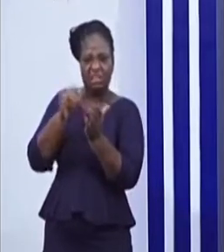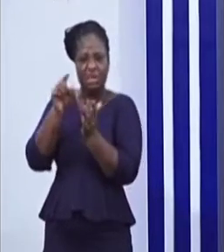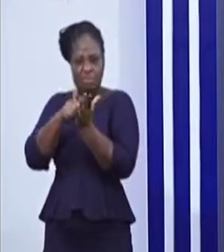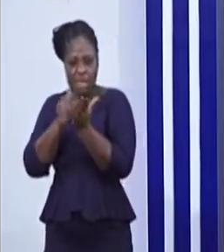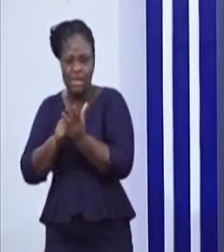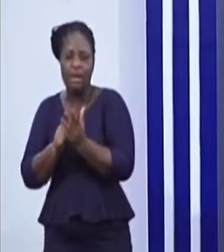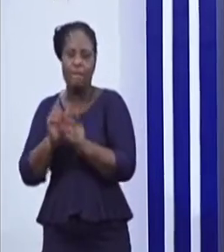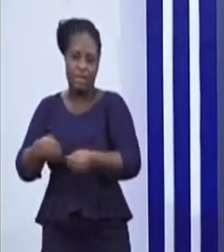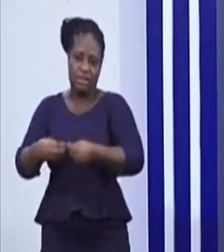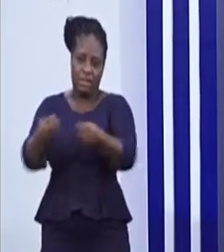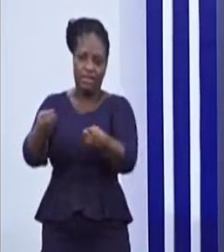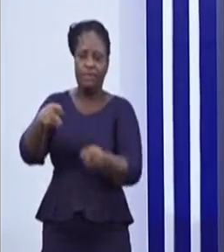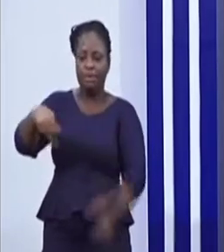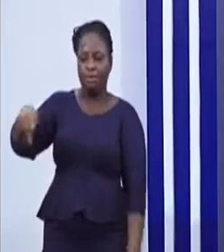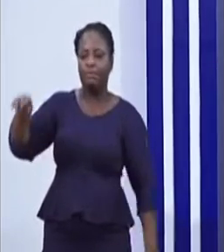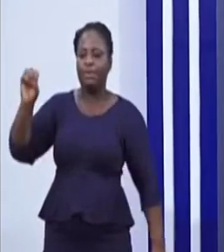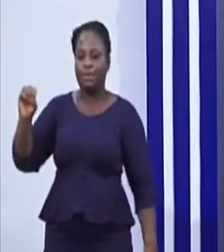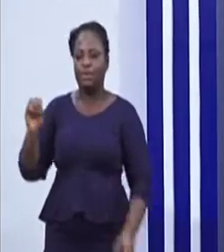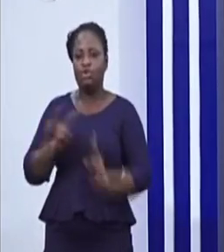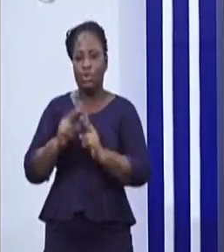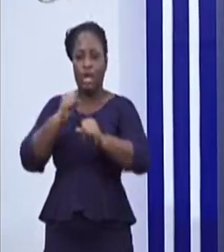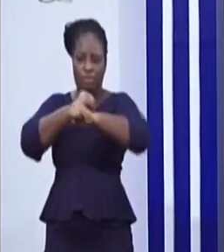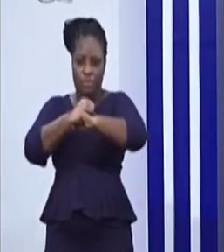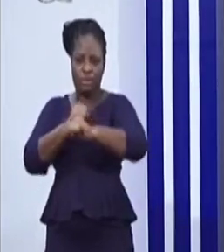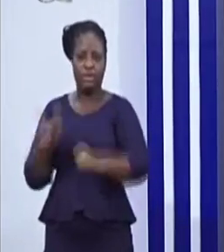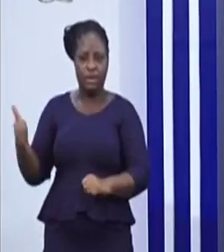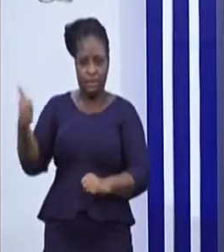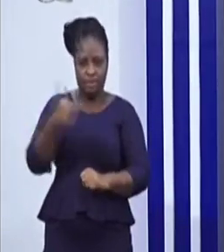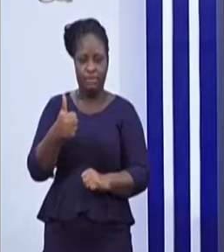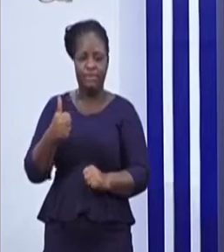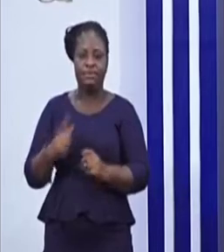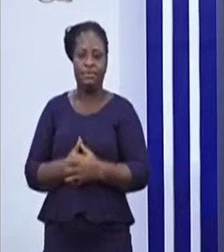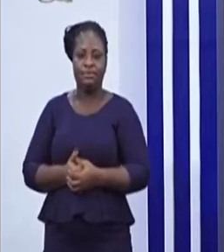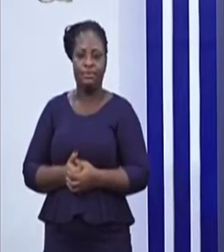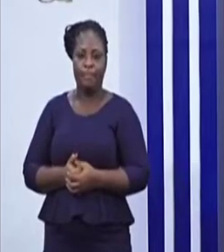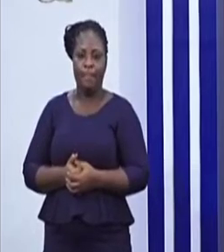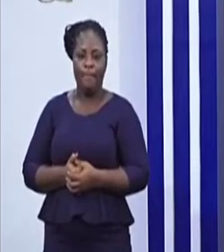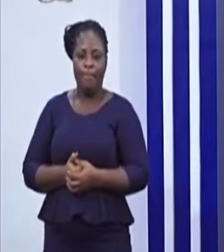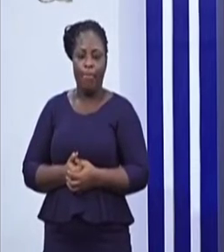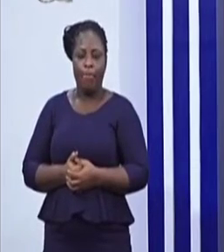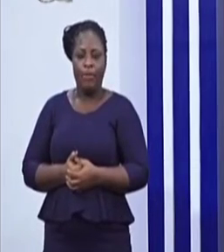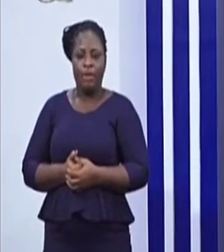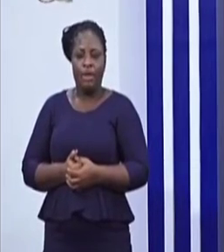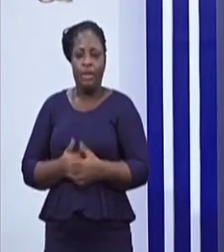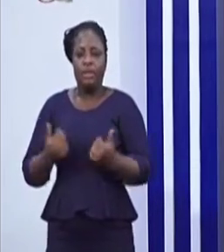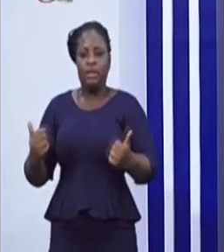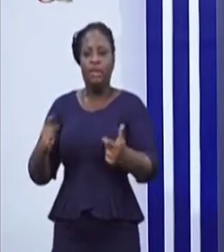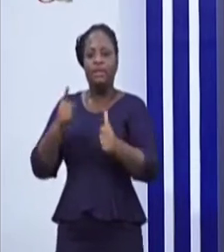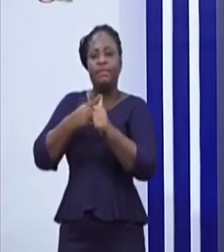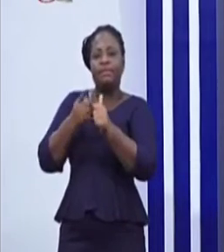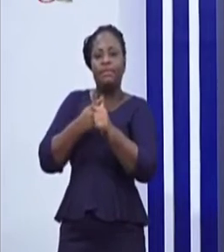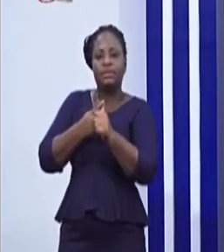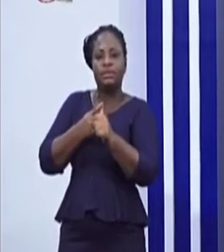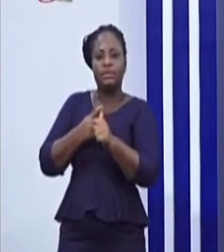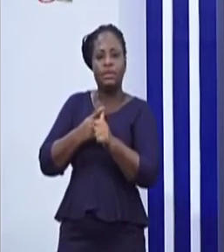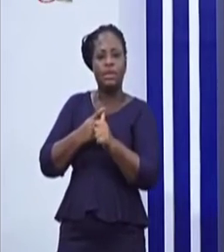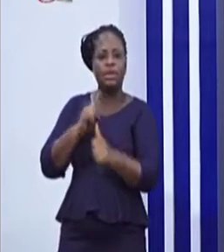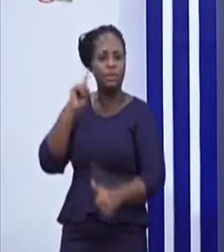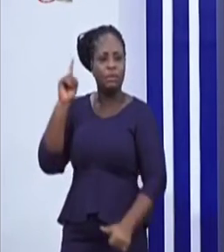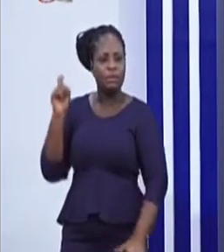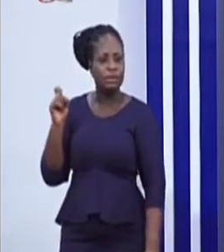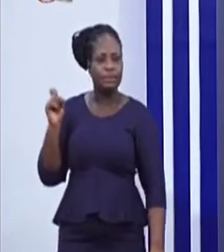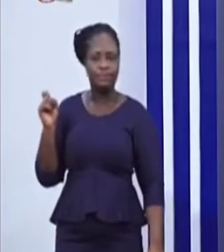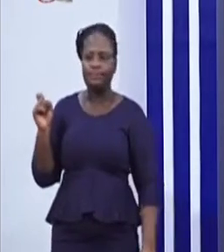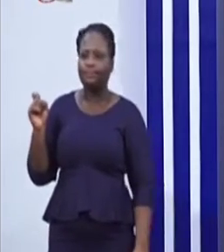can provide for our colleagues. And neighborhoods, I'm sorry, the first question about neighborhoods.